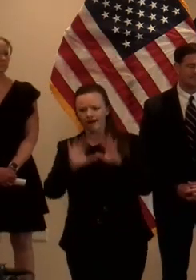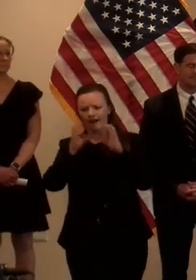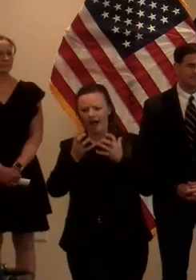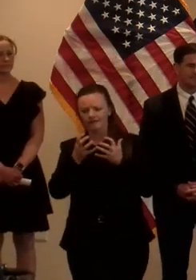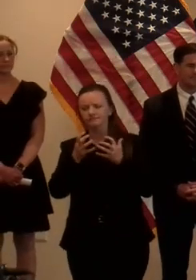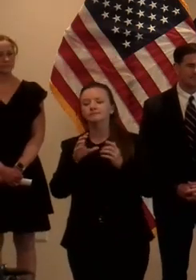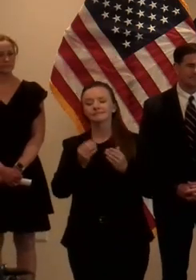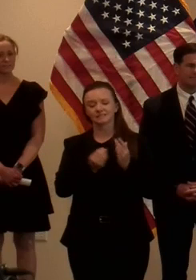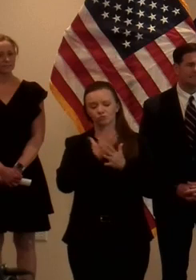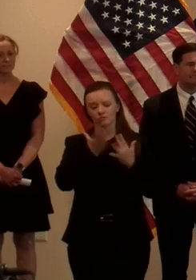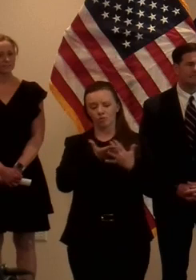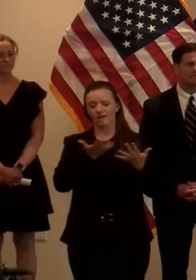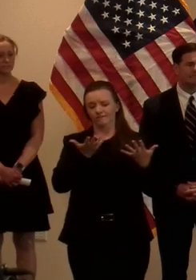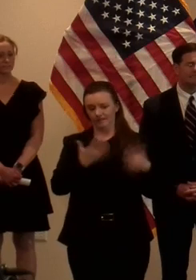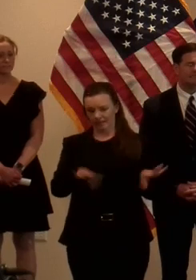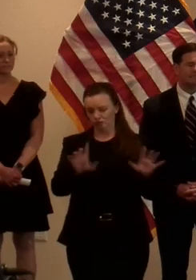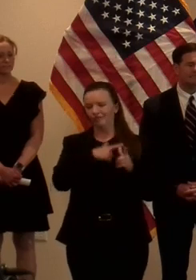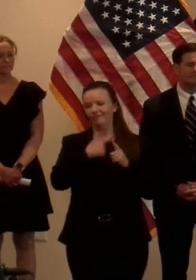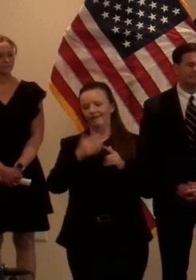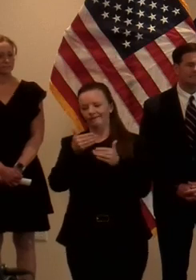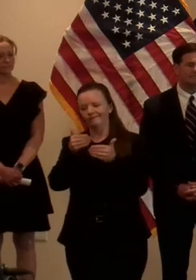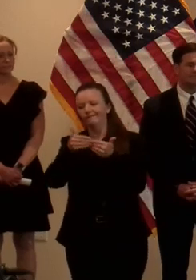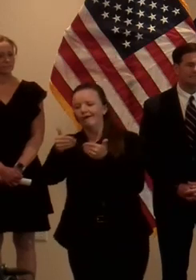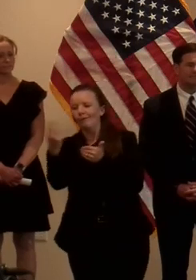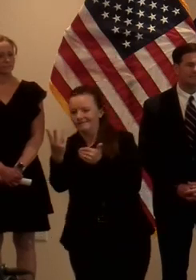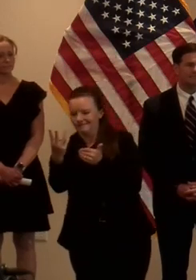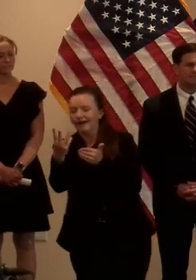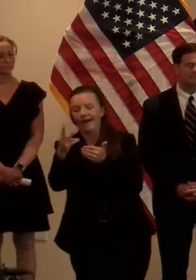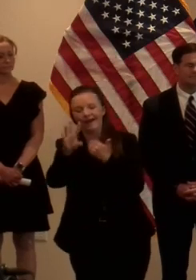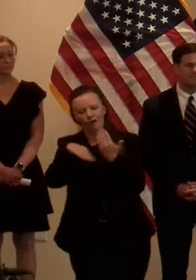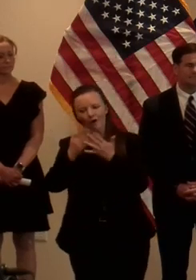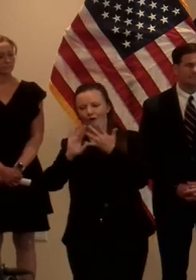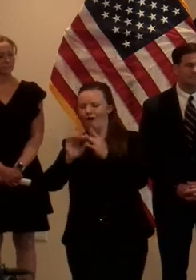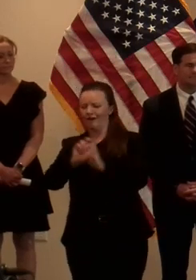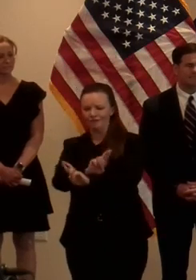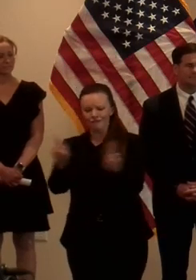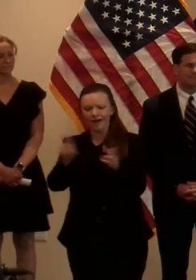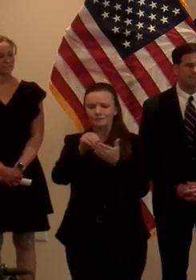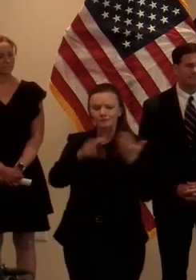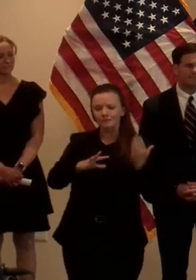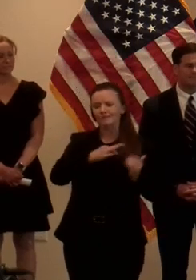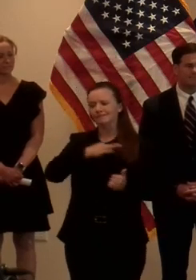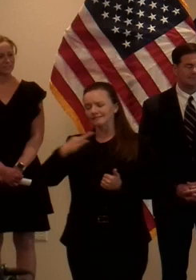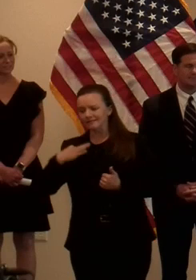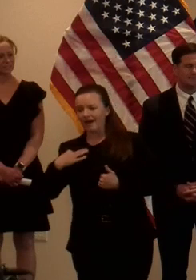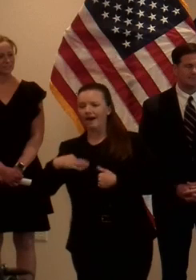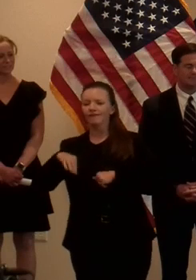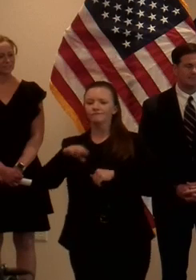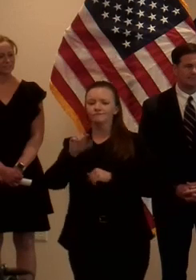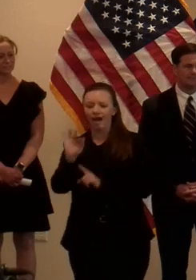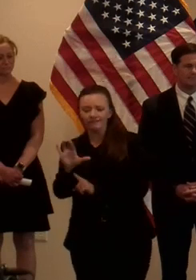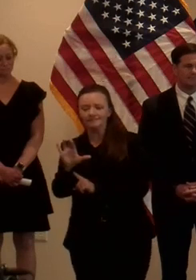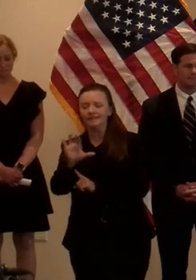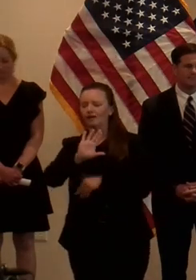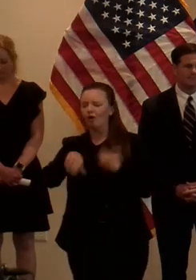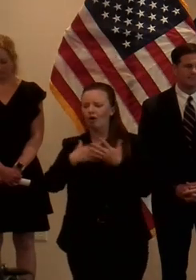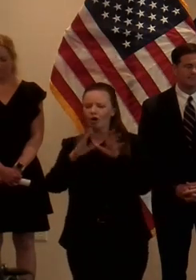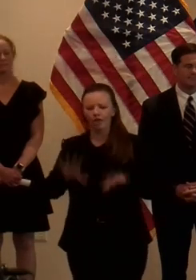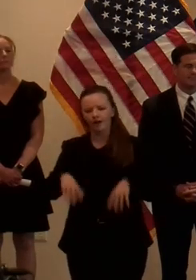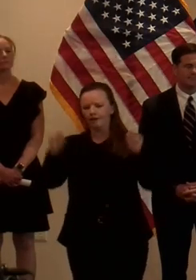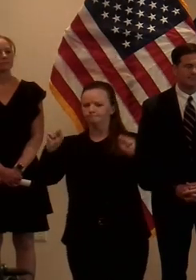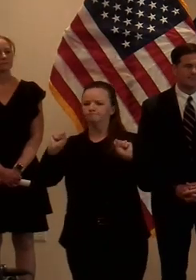Wednesday after spring break, that our staff, our faculty, our students took forward this